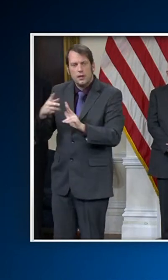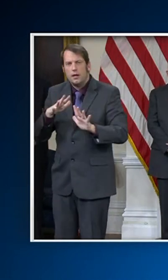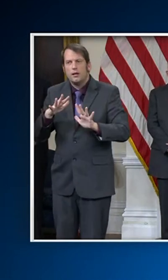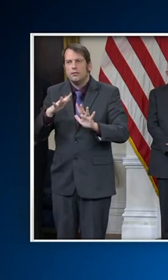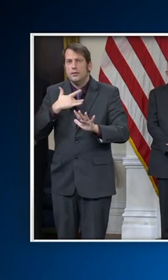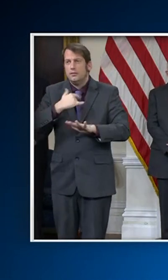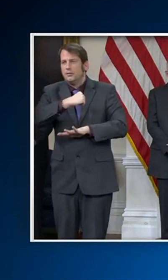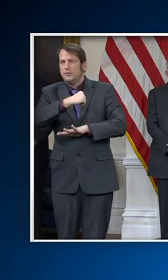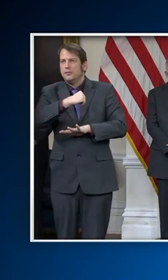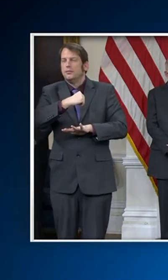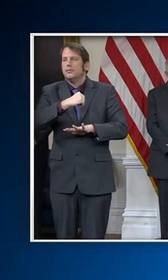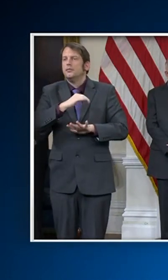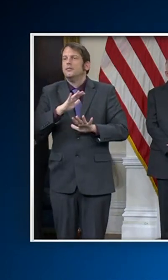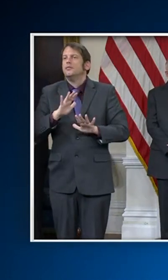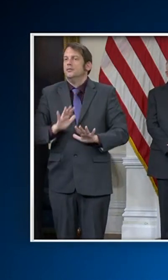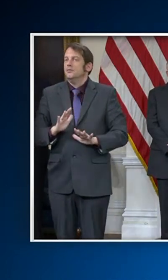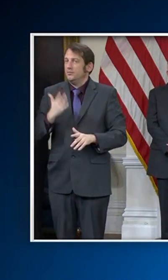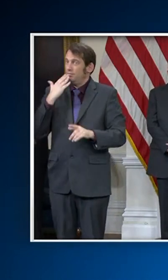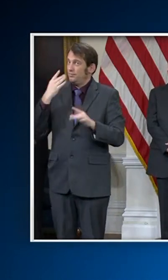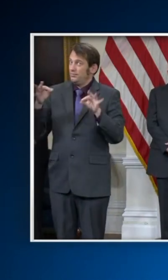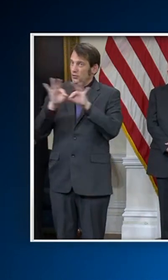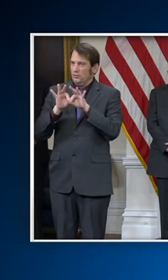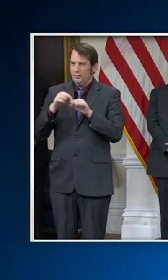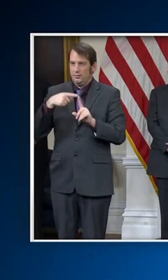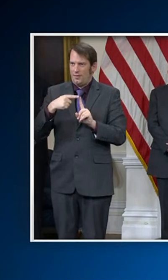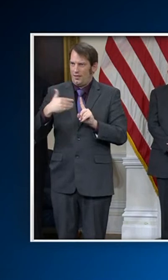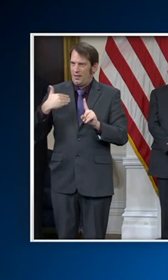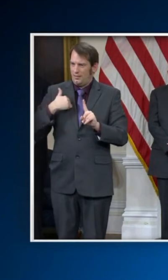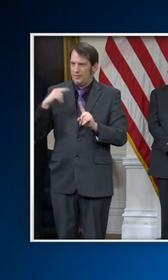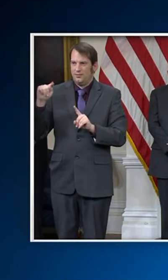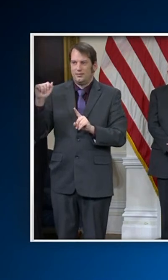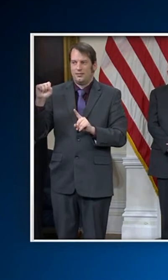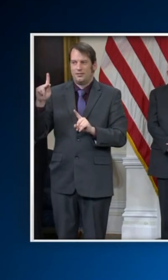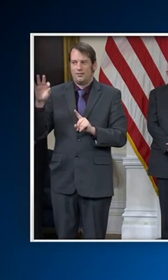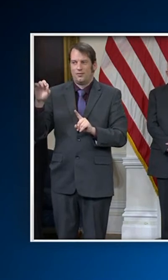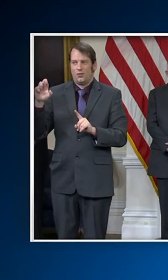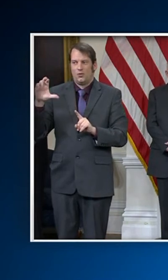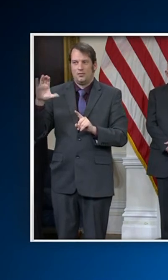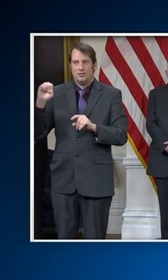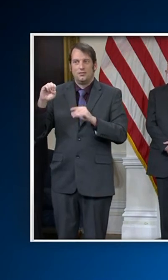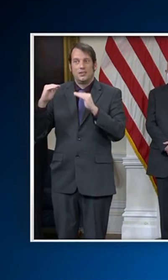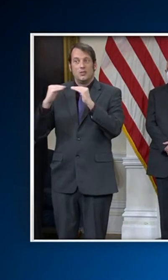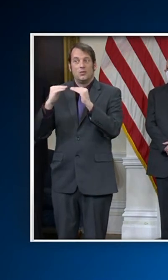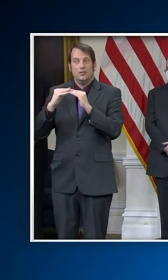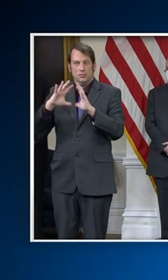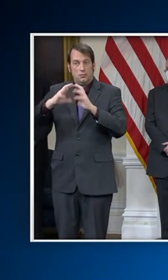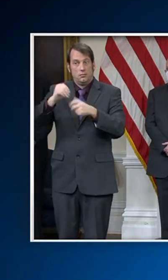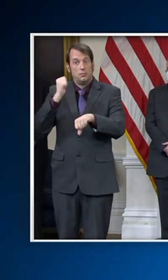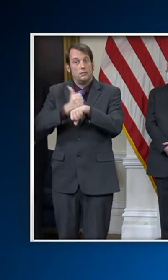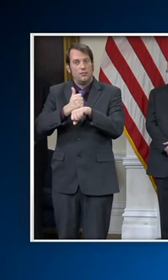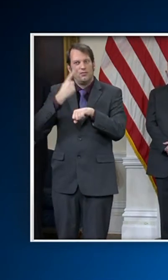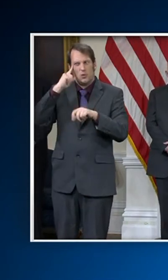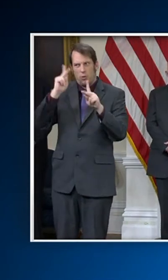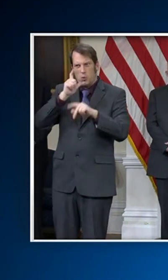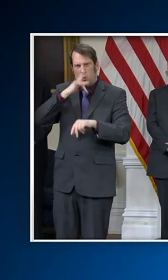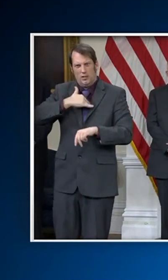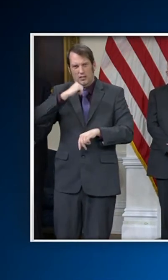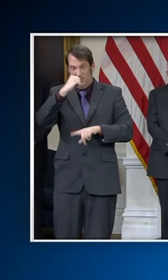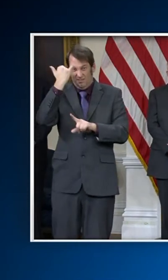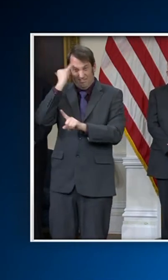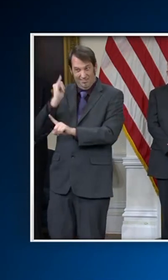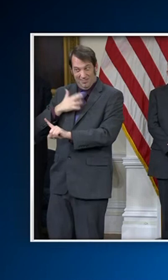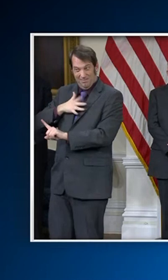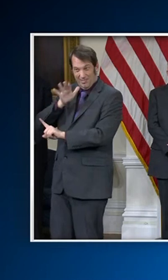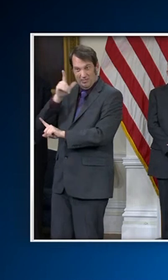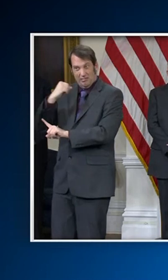what the Equity Task Force will be for people like my mom and for people like your families. A reliable,